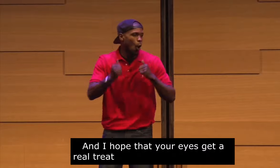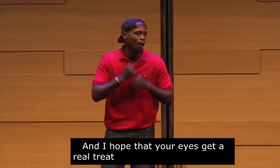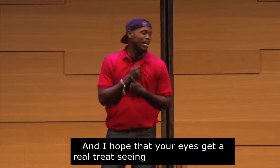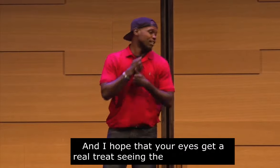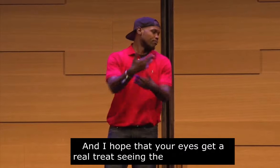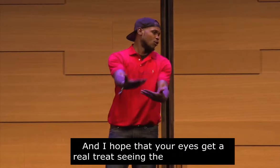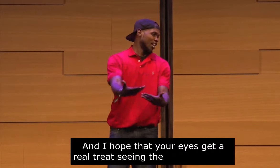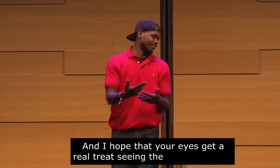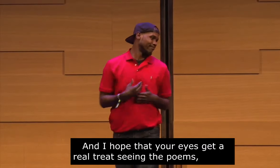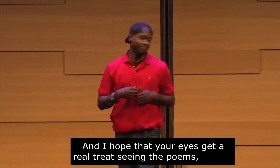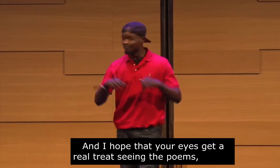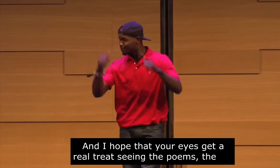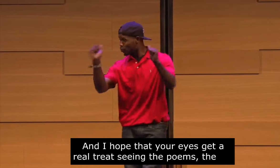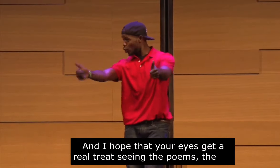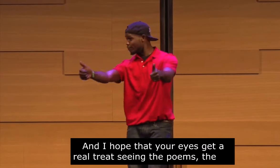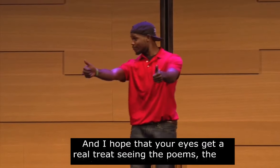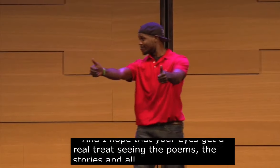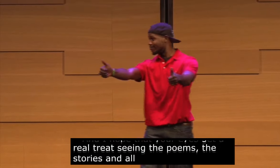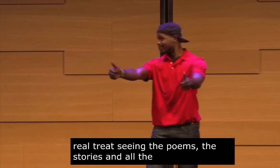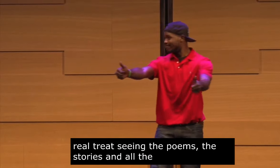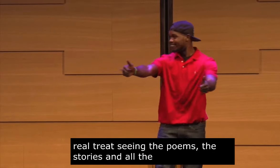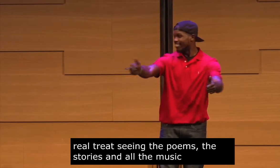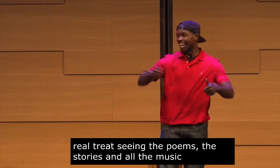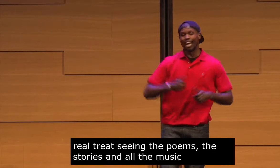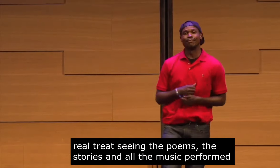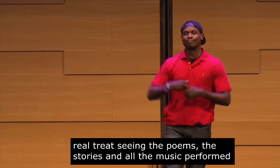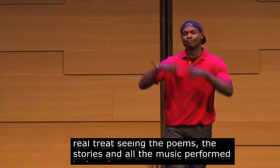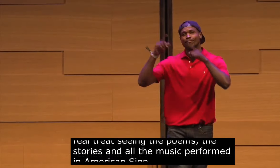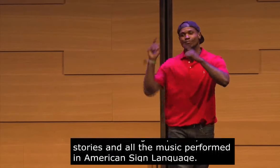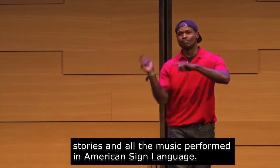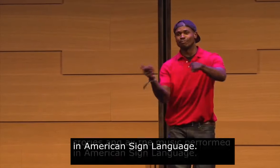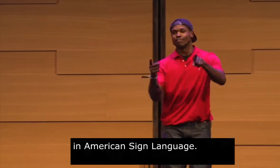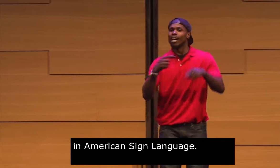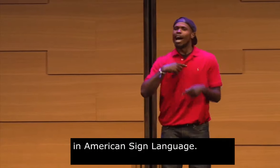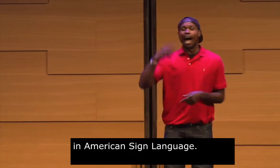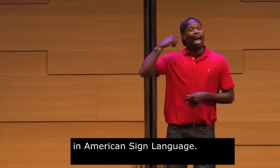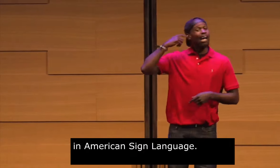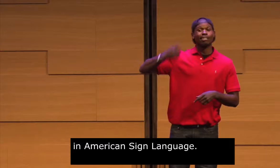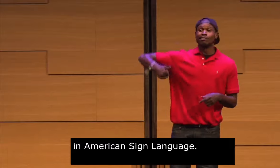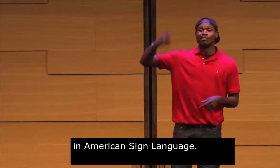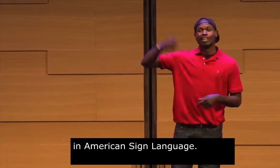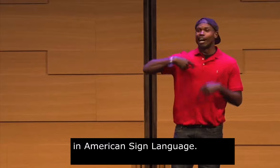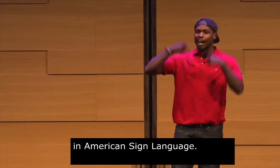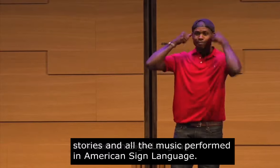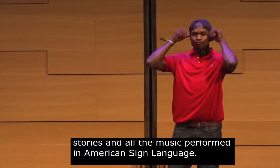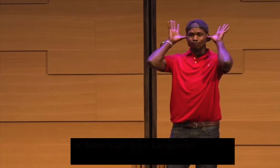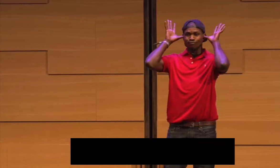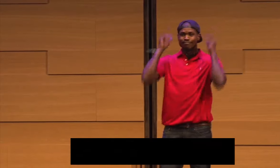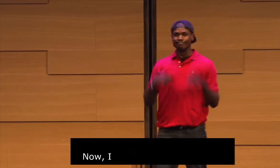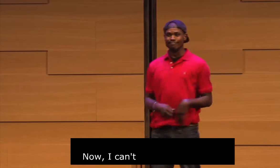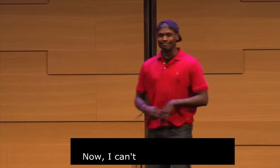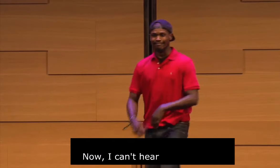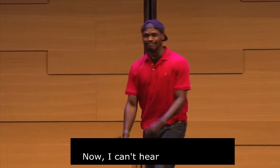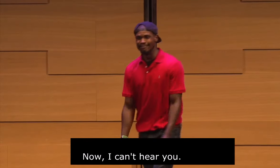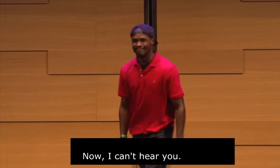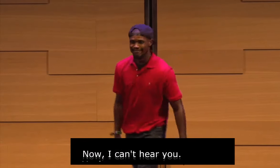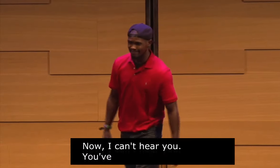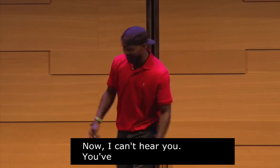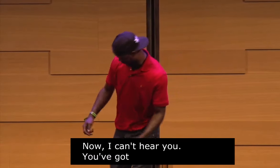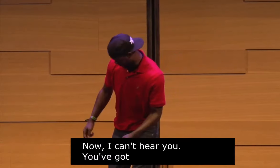the poems, the stories, and all the music performed in American Sign Language. Now I can't hear, you